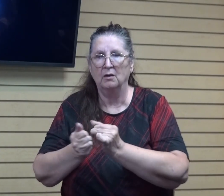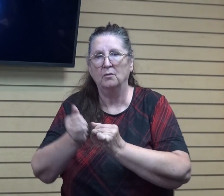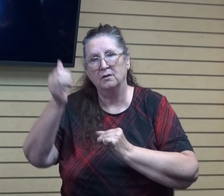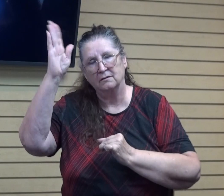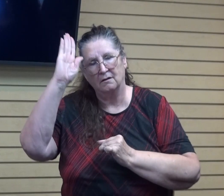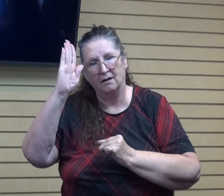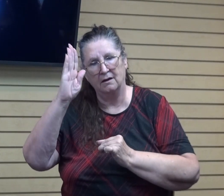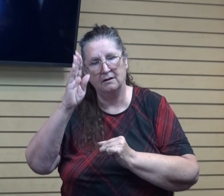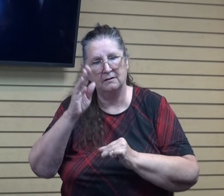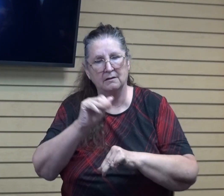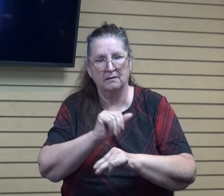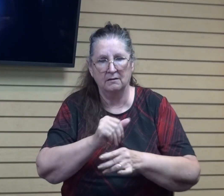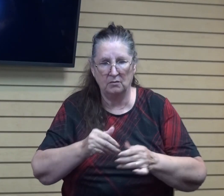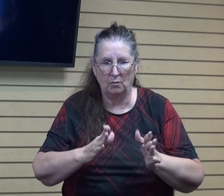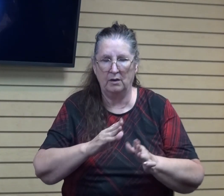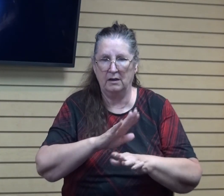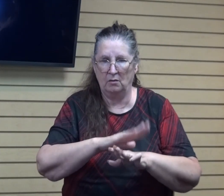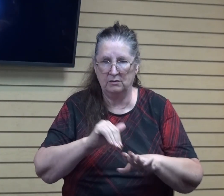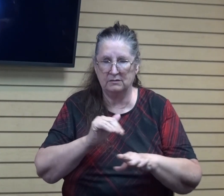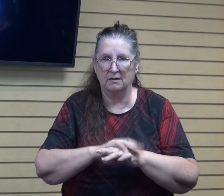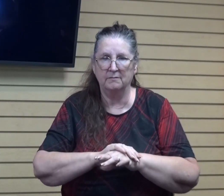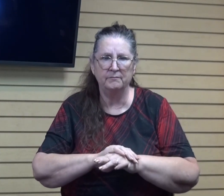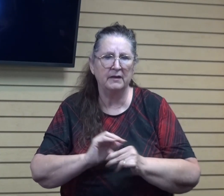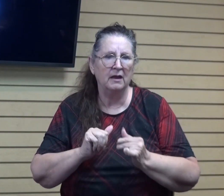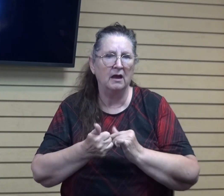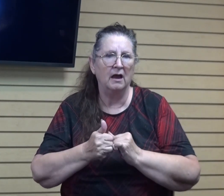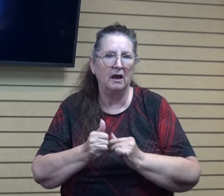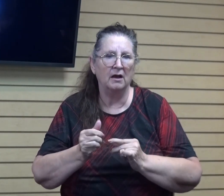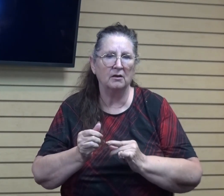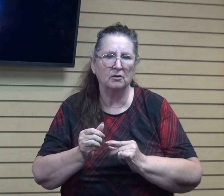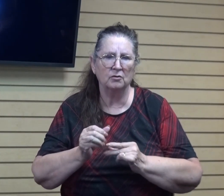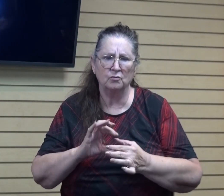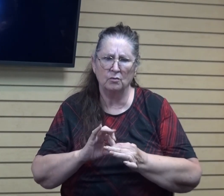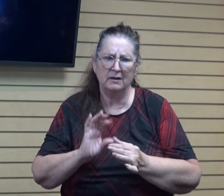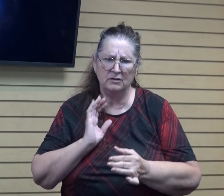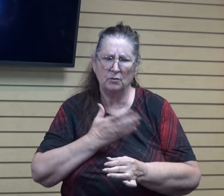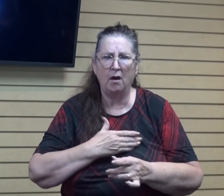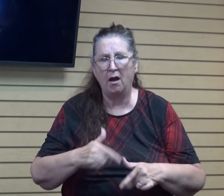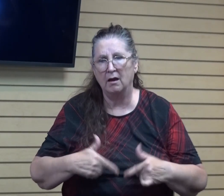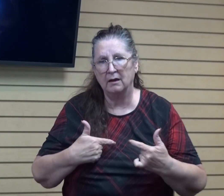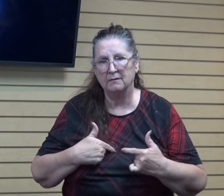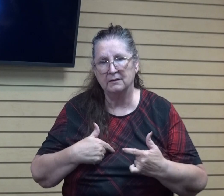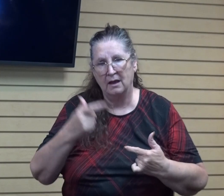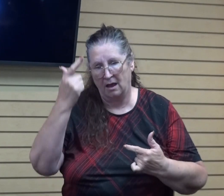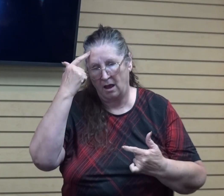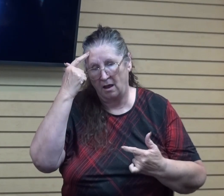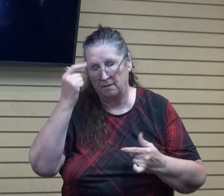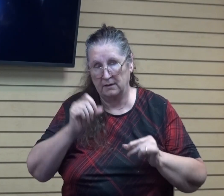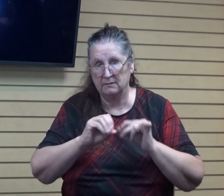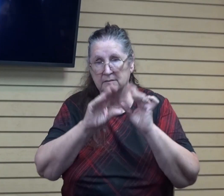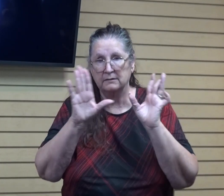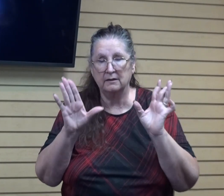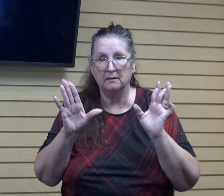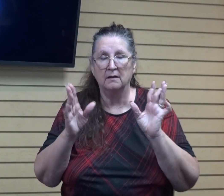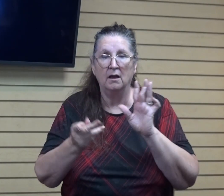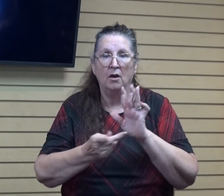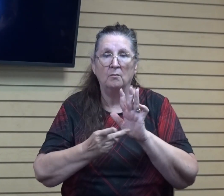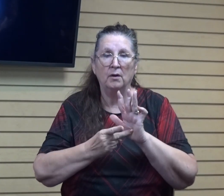called. So how can we relate this to our own lives? Well, I think it's pretty clear that although Paul is using